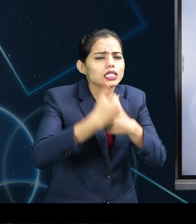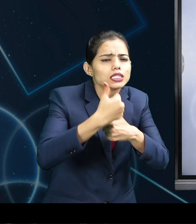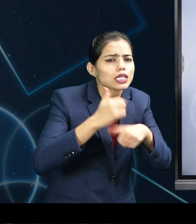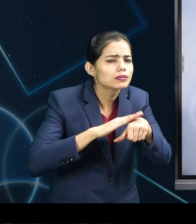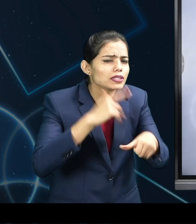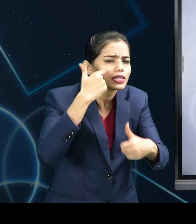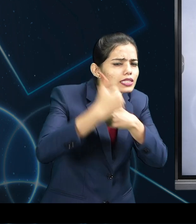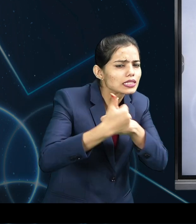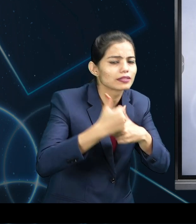experiments,